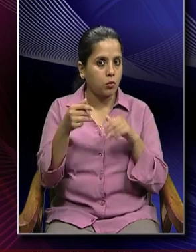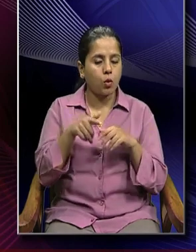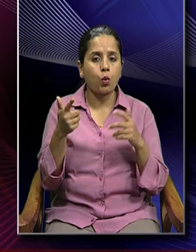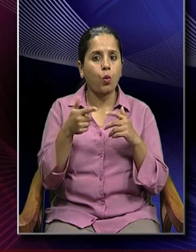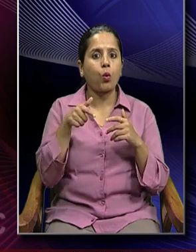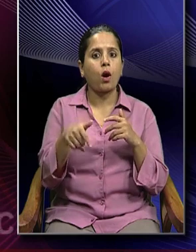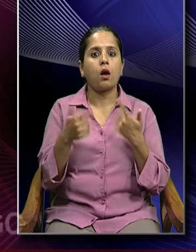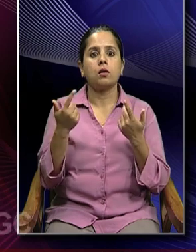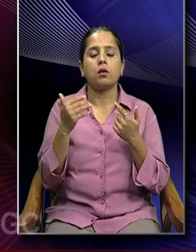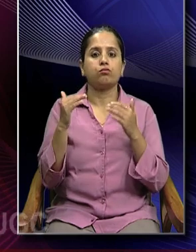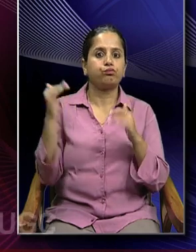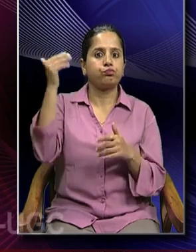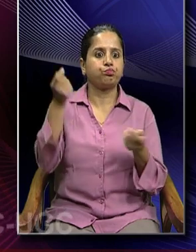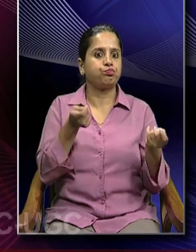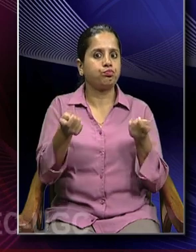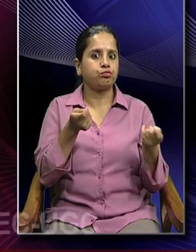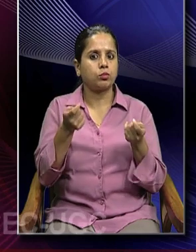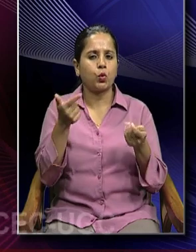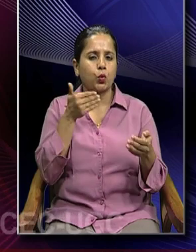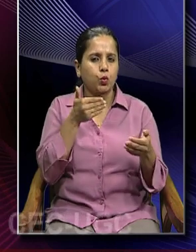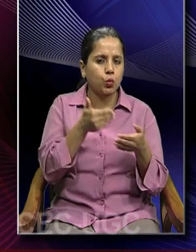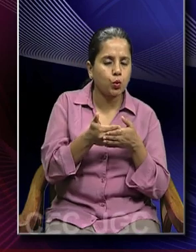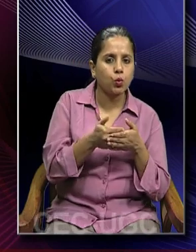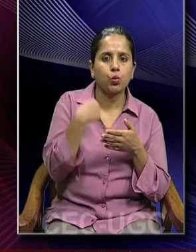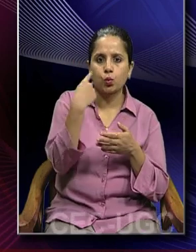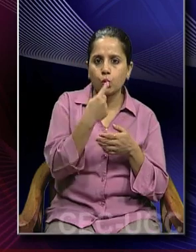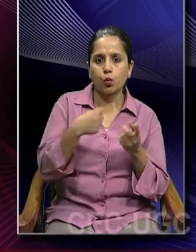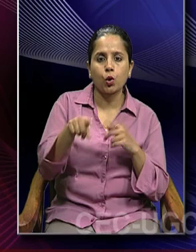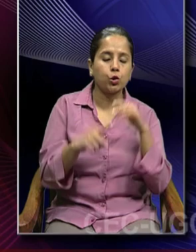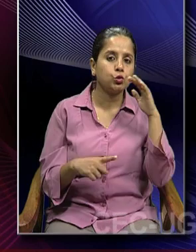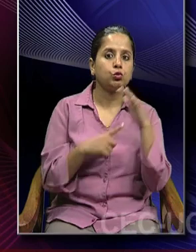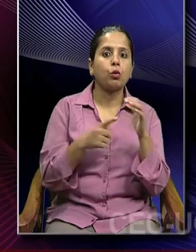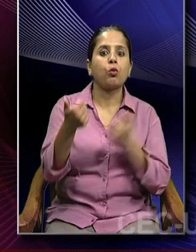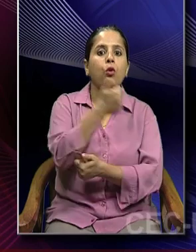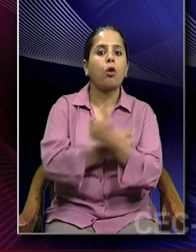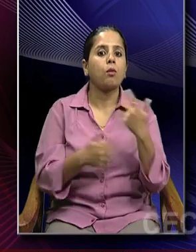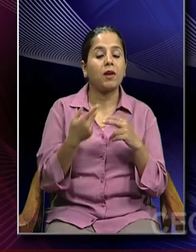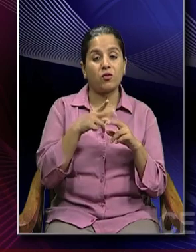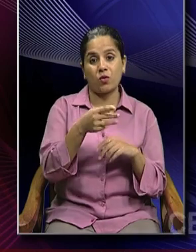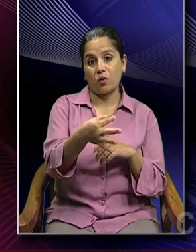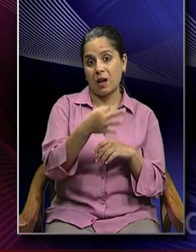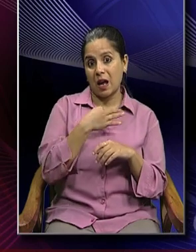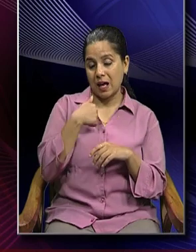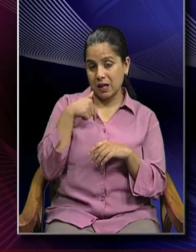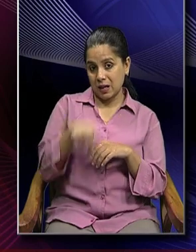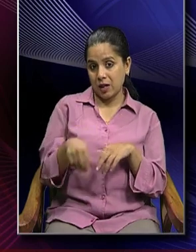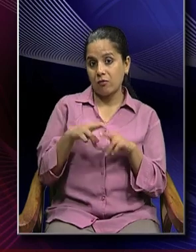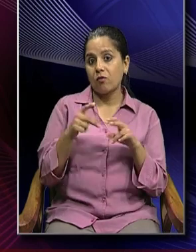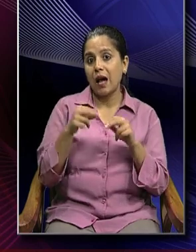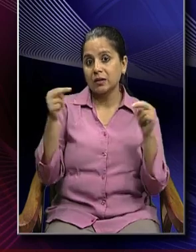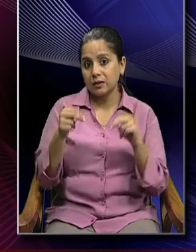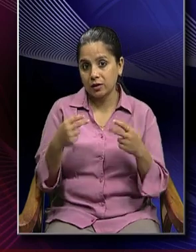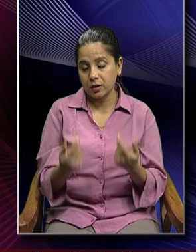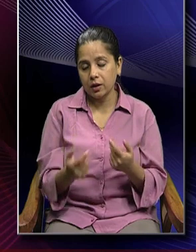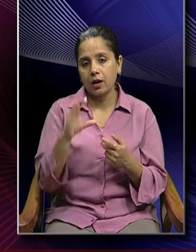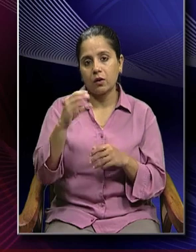dominant brands, who are our close competitors or the top competitors. If you ask me about the financial requirements, including the